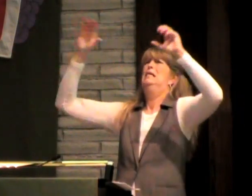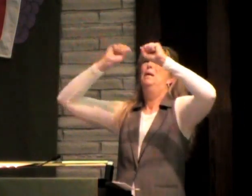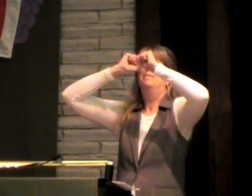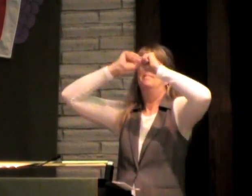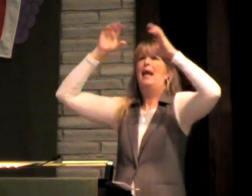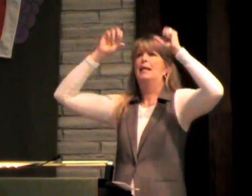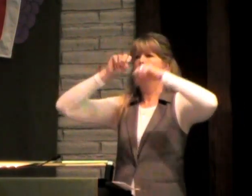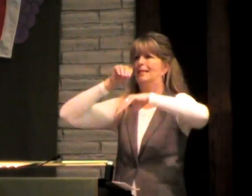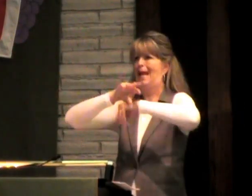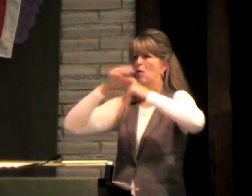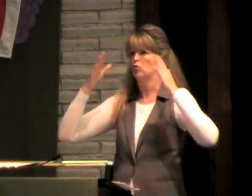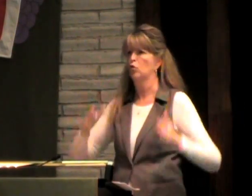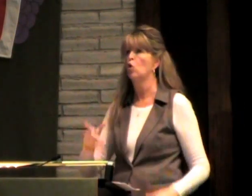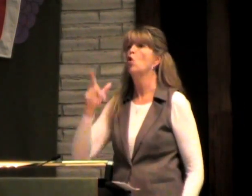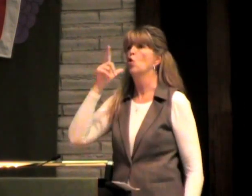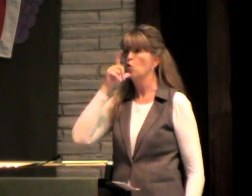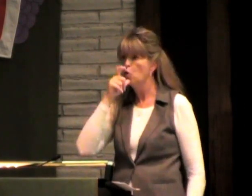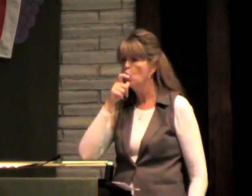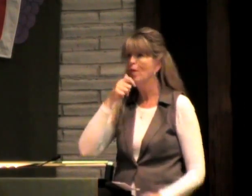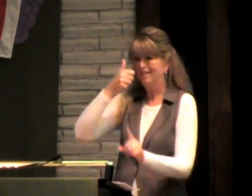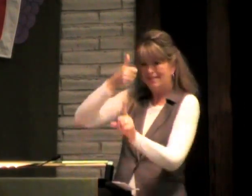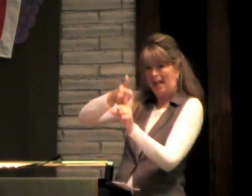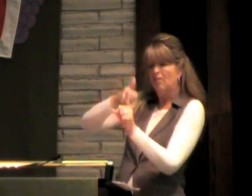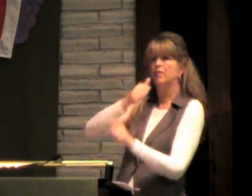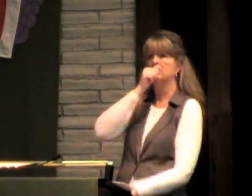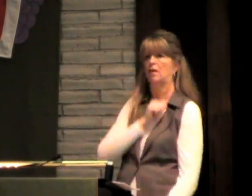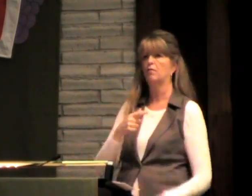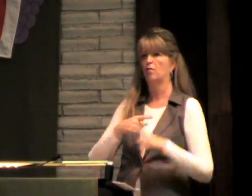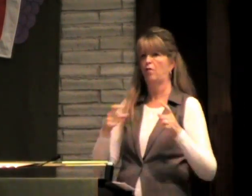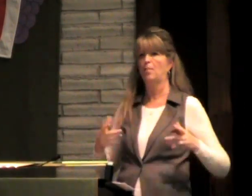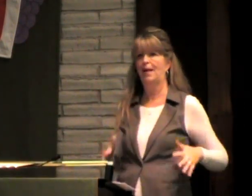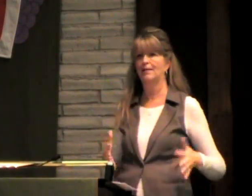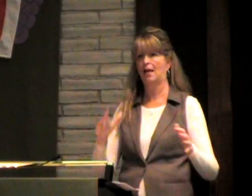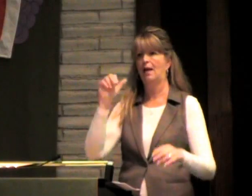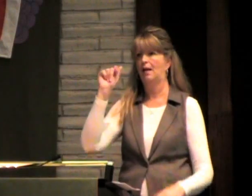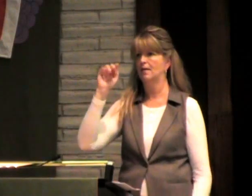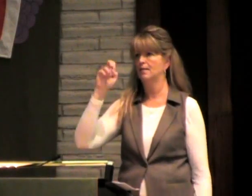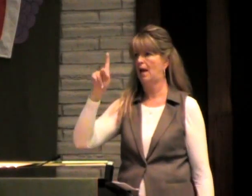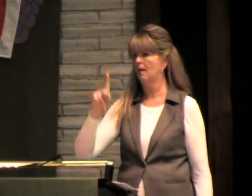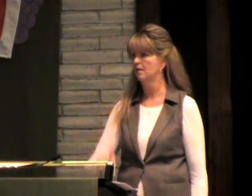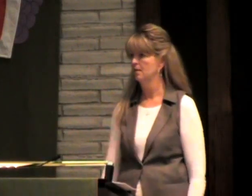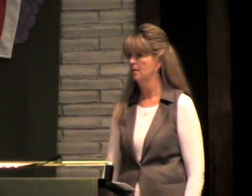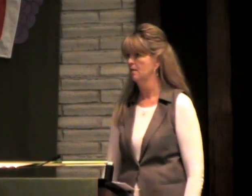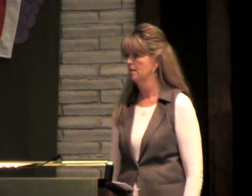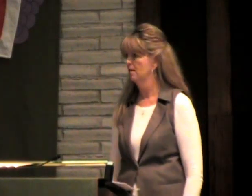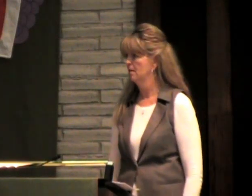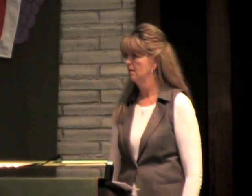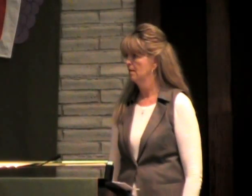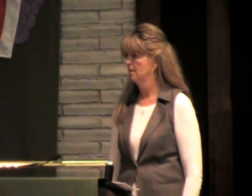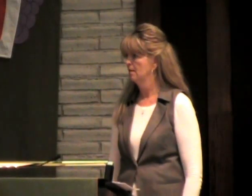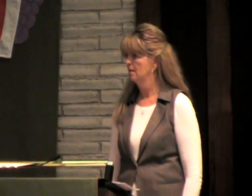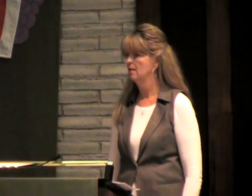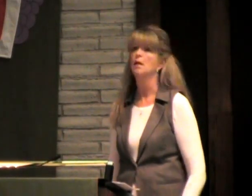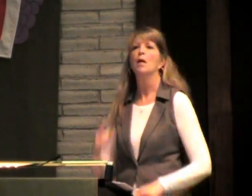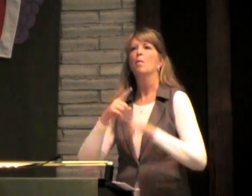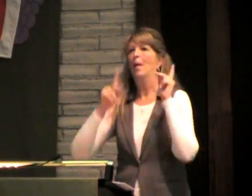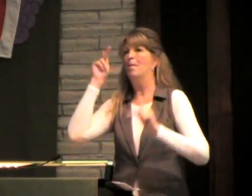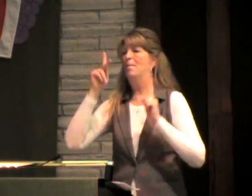You know, I know a great and amazing counselor who suffers from anxiety and anxiety